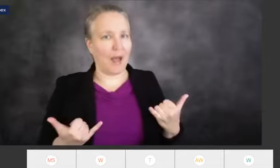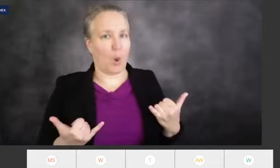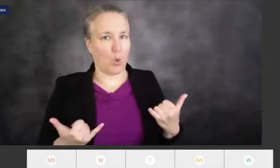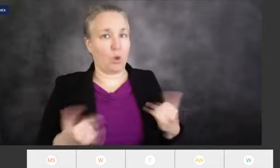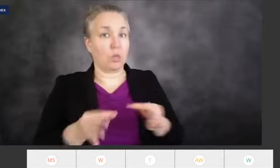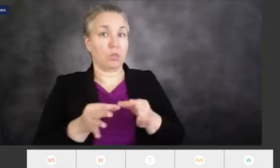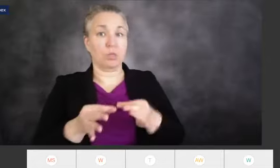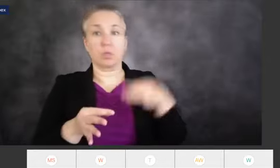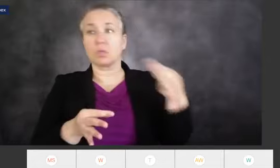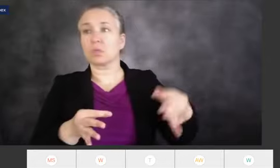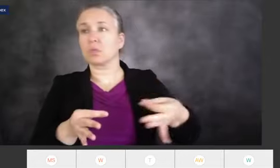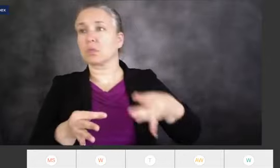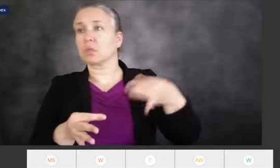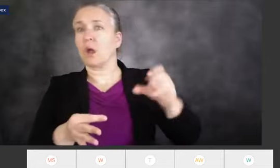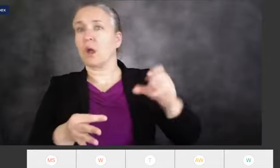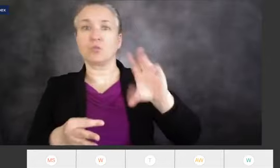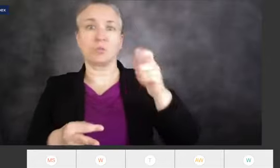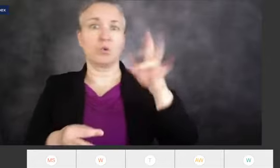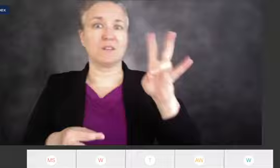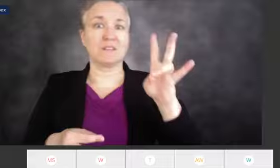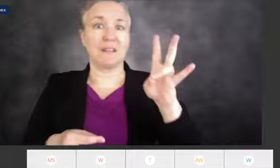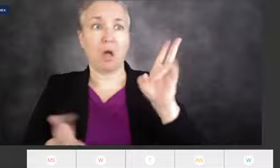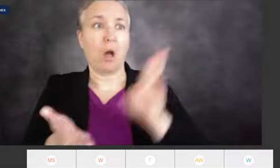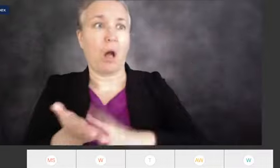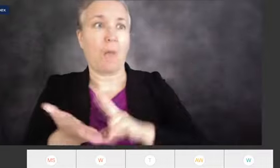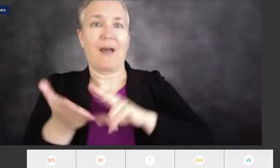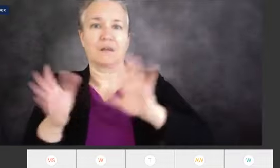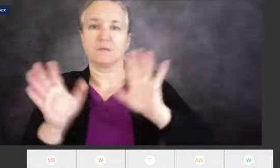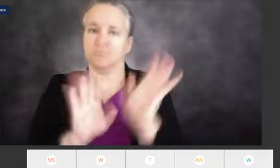wait until October 27th.